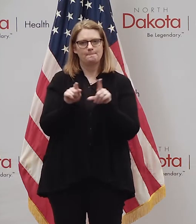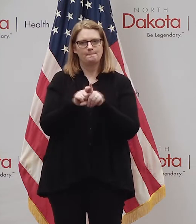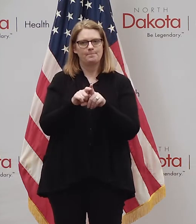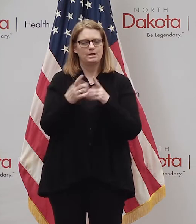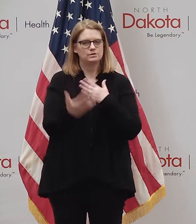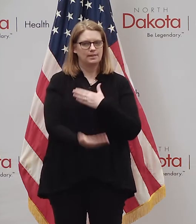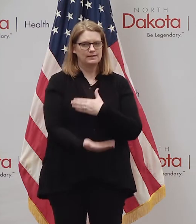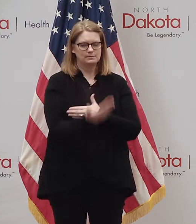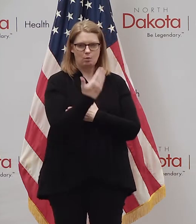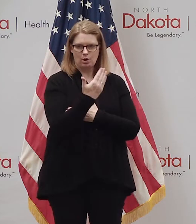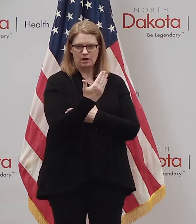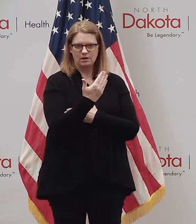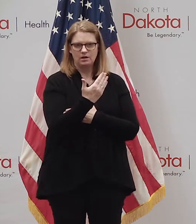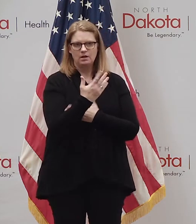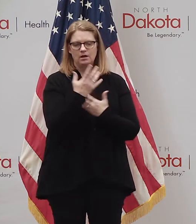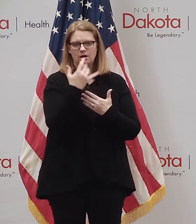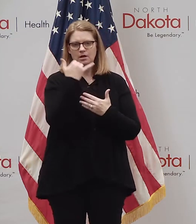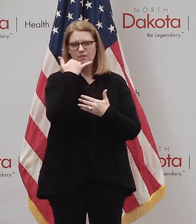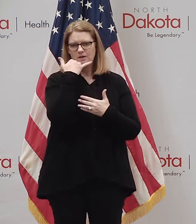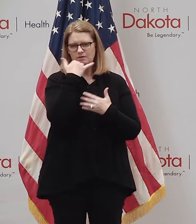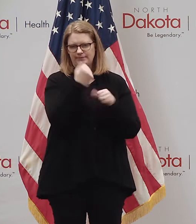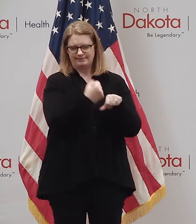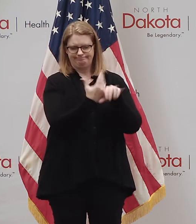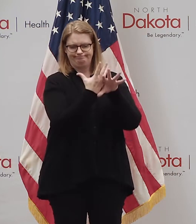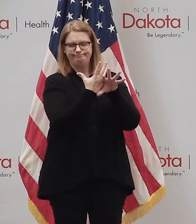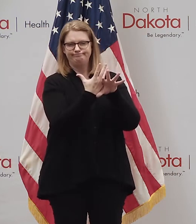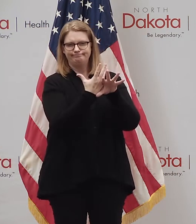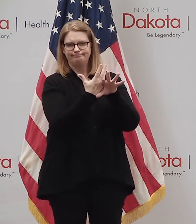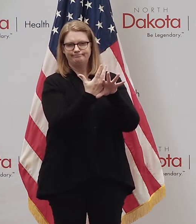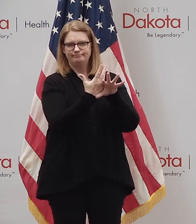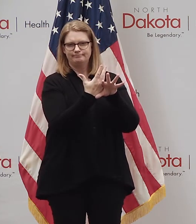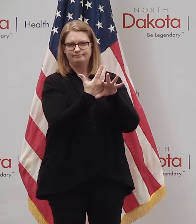morning on the call with the video conference with